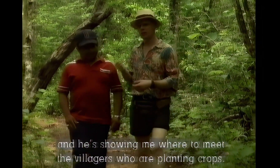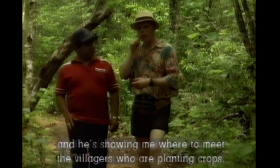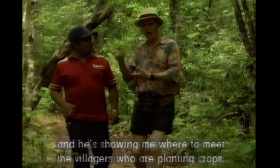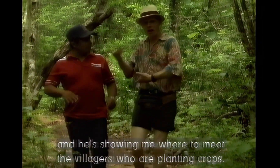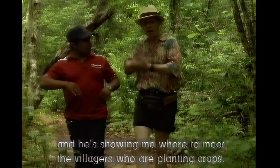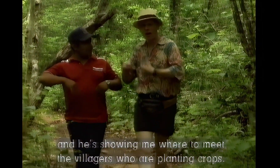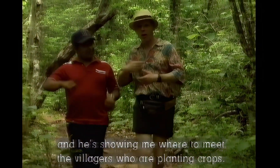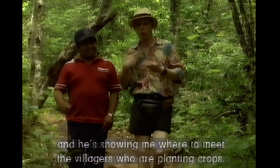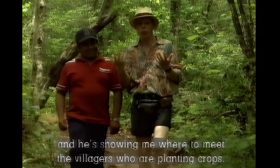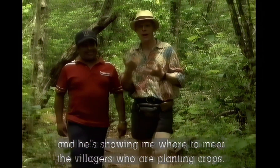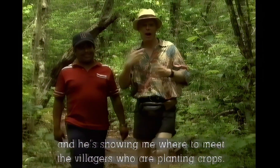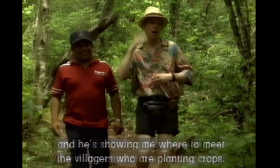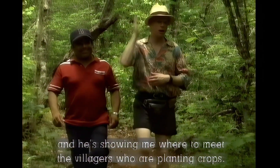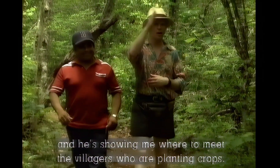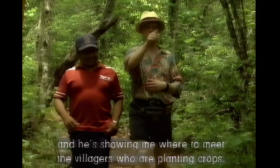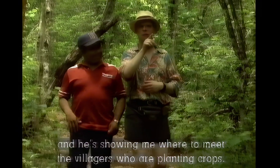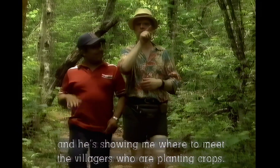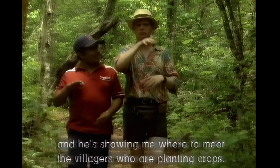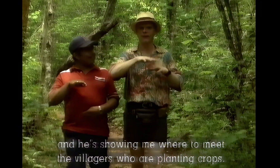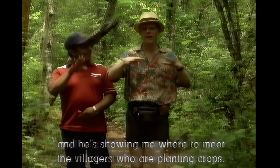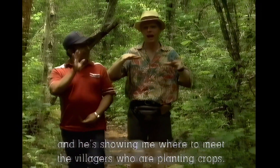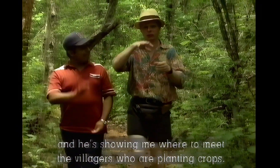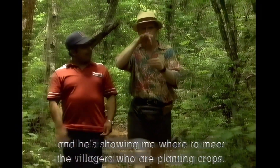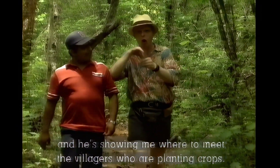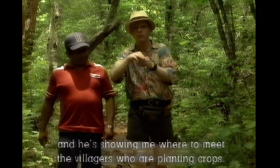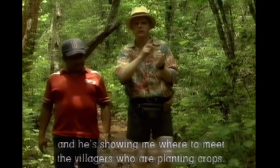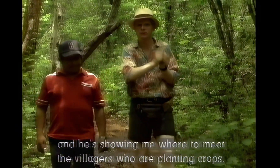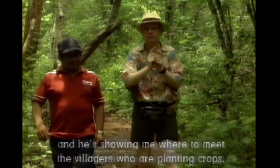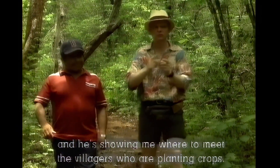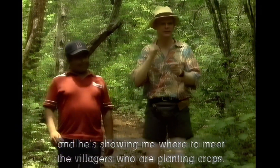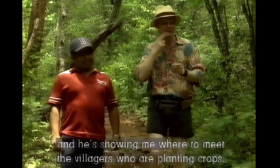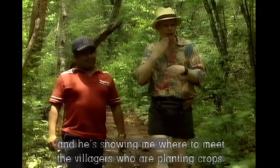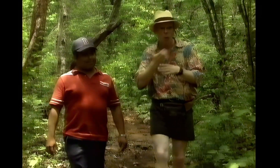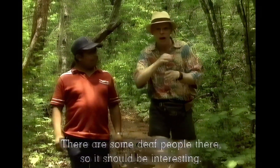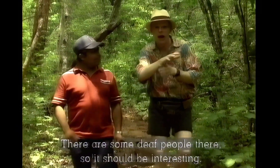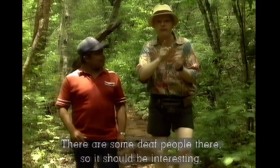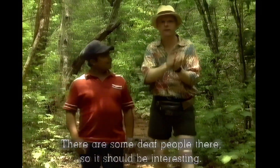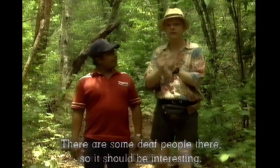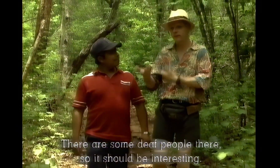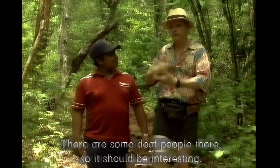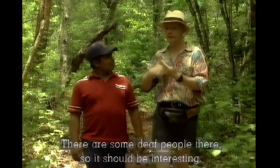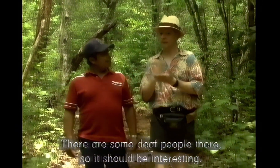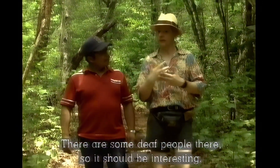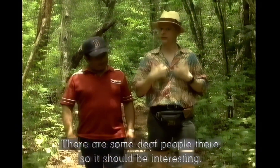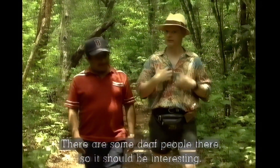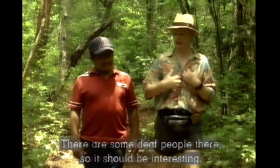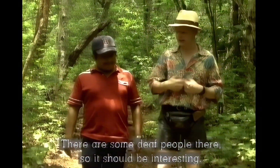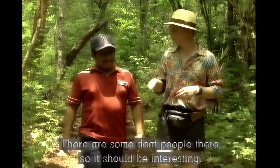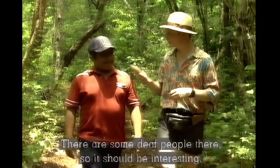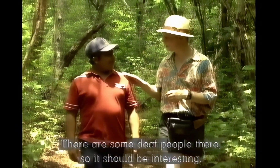And he's showing me where to go to meet the villagers who are planting crops. And there are some deaf people there, so it should be interesting.